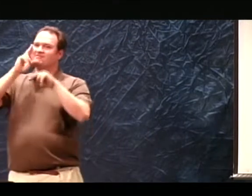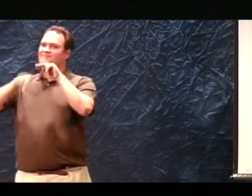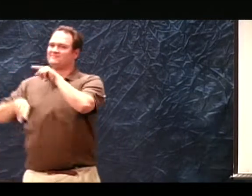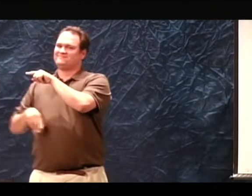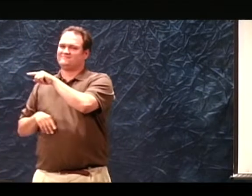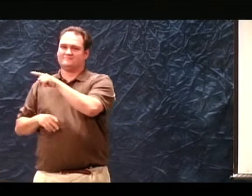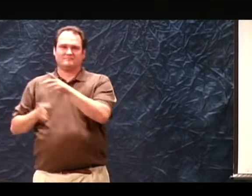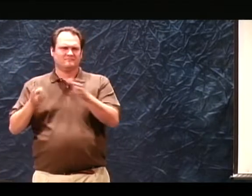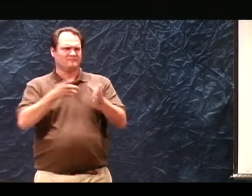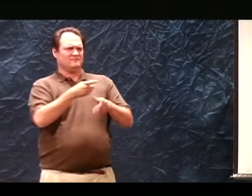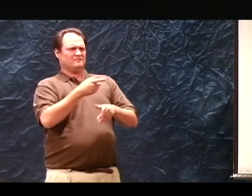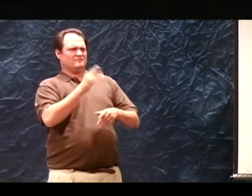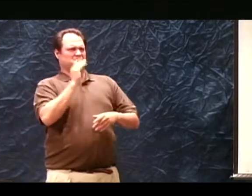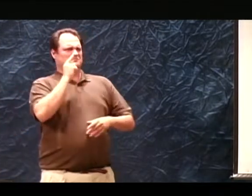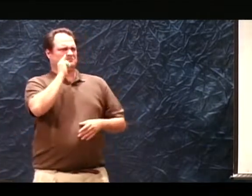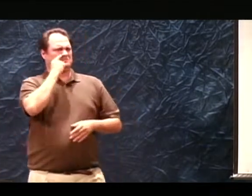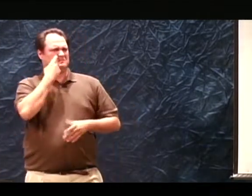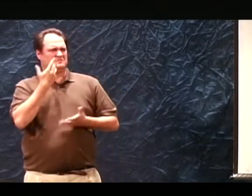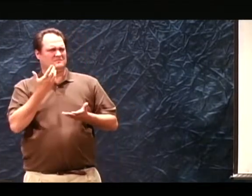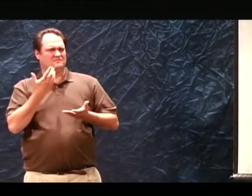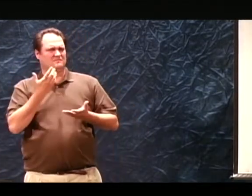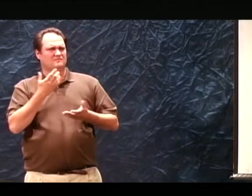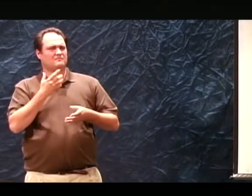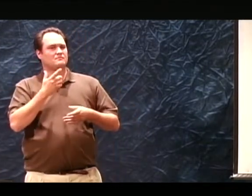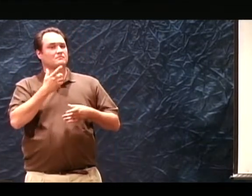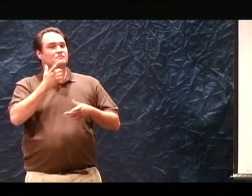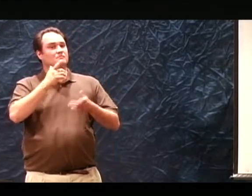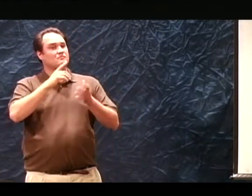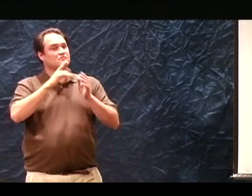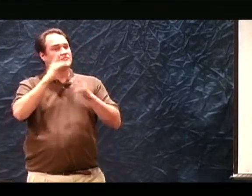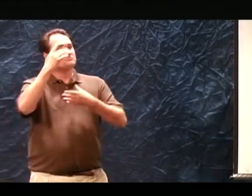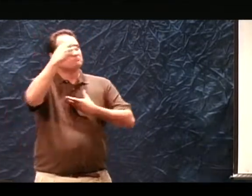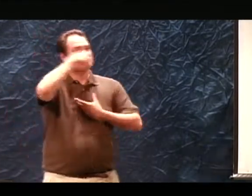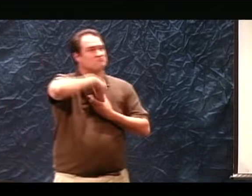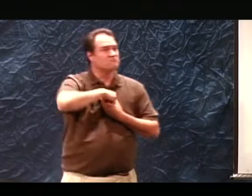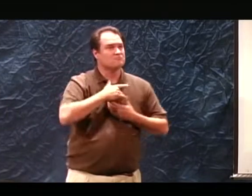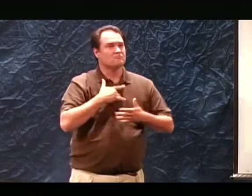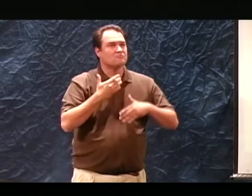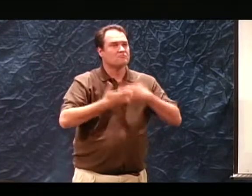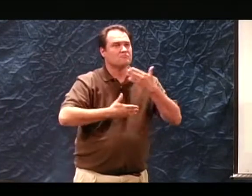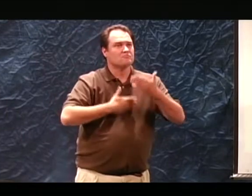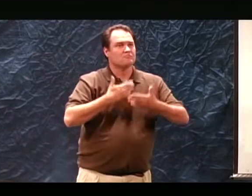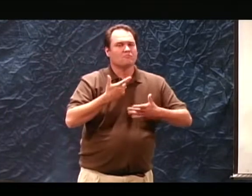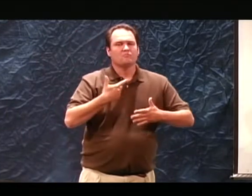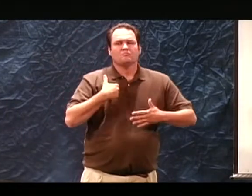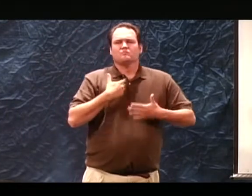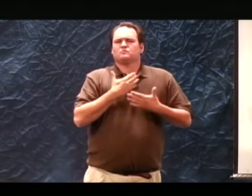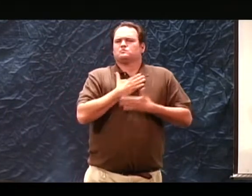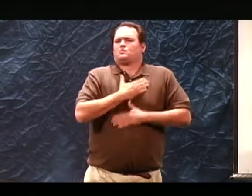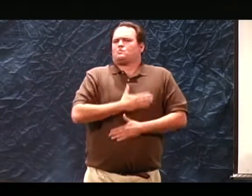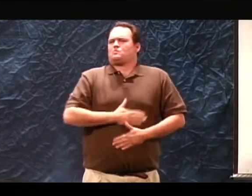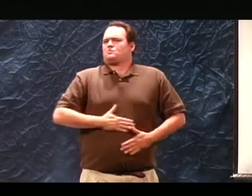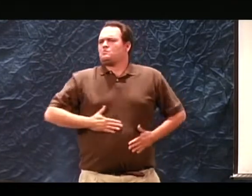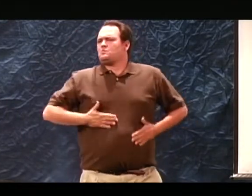i would prefer the other route which i saw as students being very enjoyable when i thought the life was